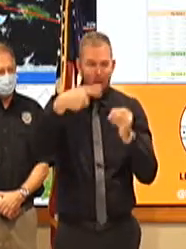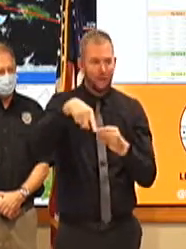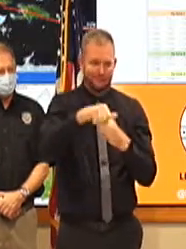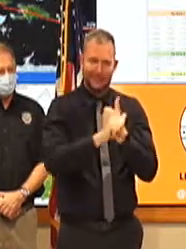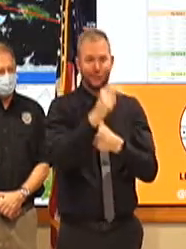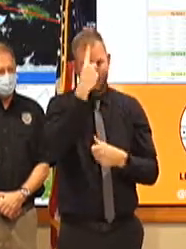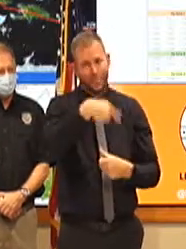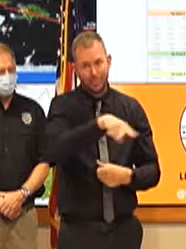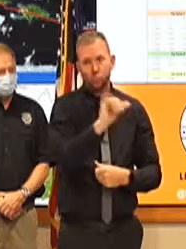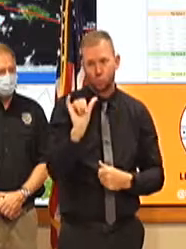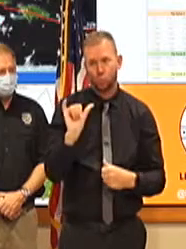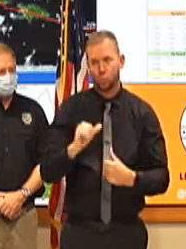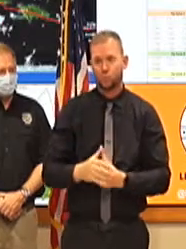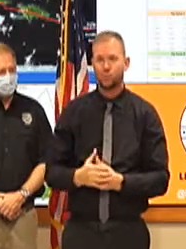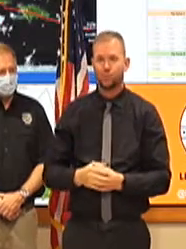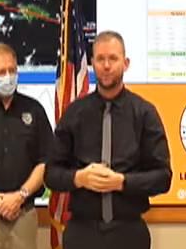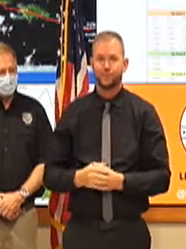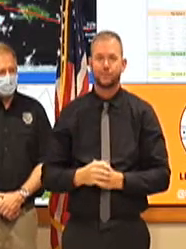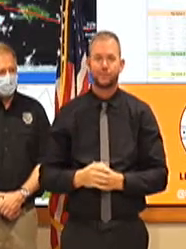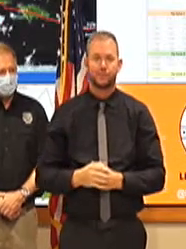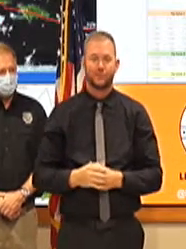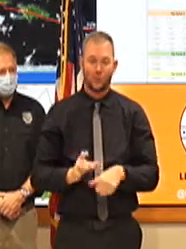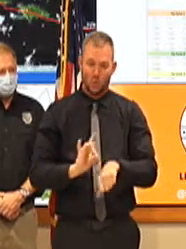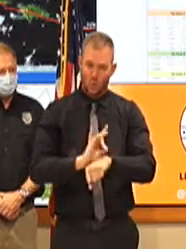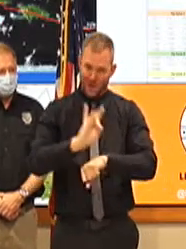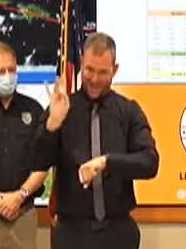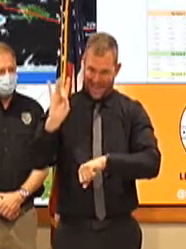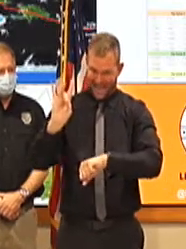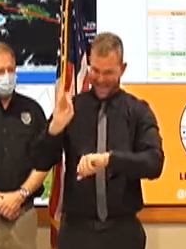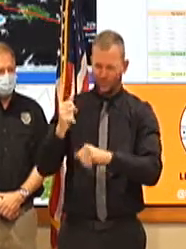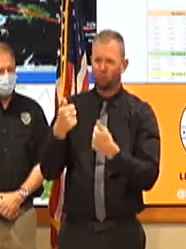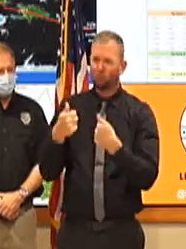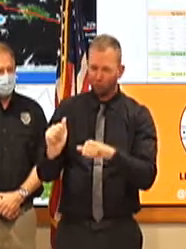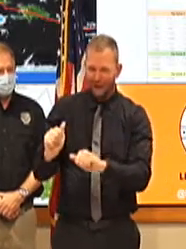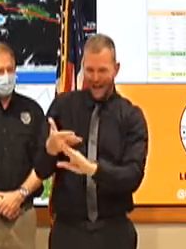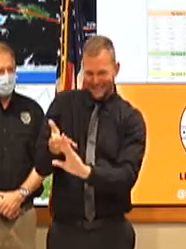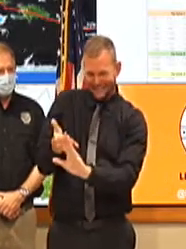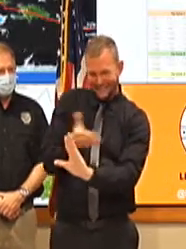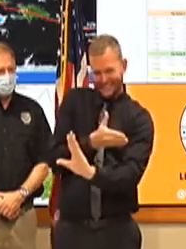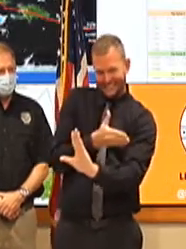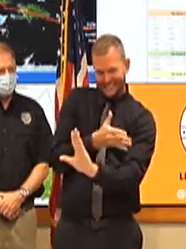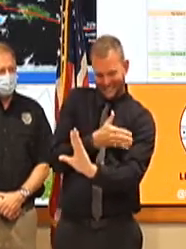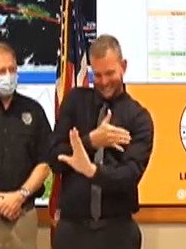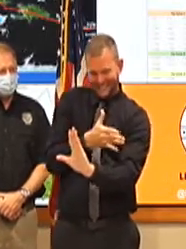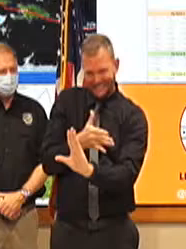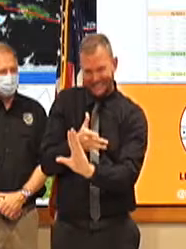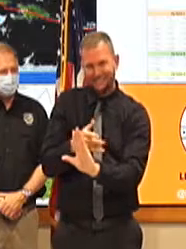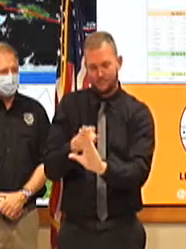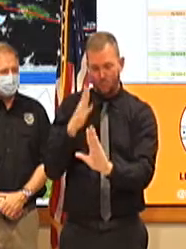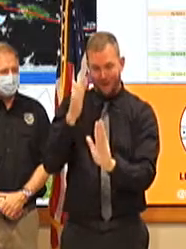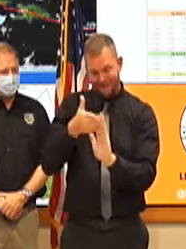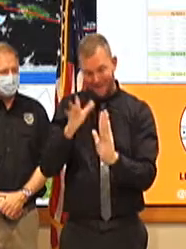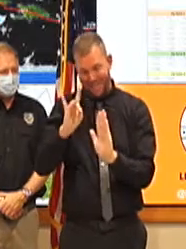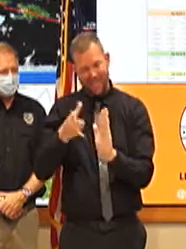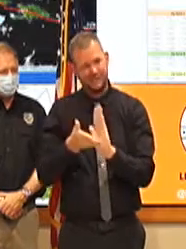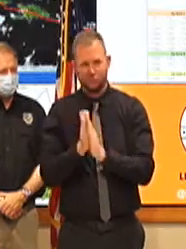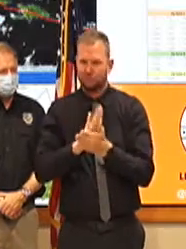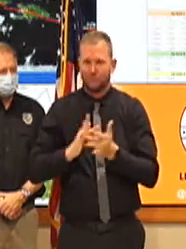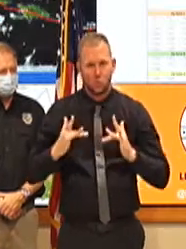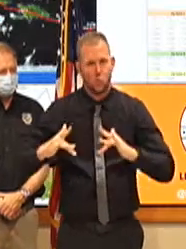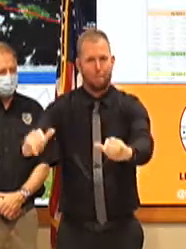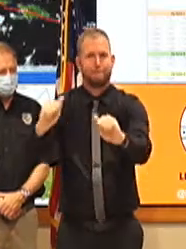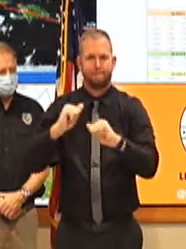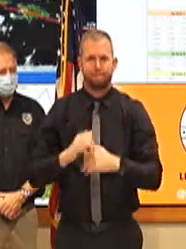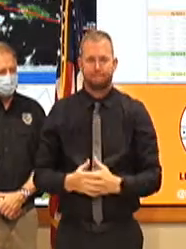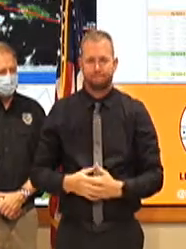8 p.m. tomorrow, if not sooner, the roads in the city of Houston should be clear. You ought to be wherever you're going. And